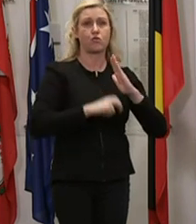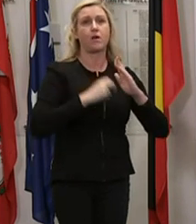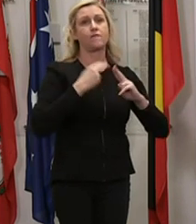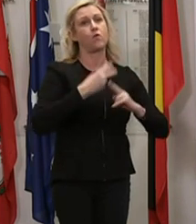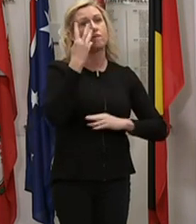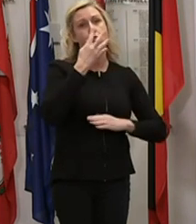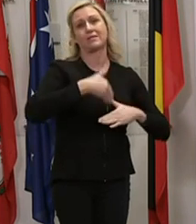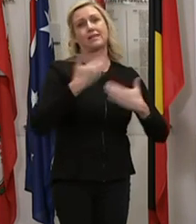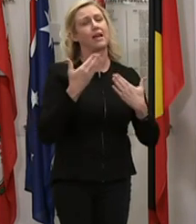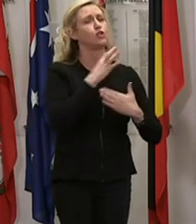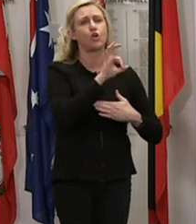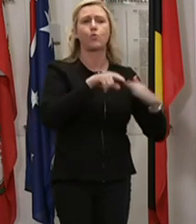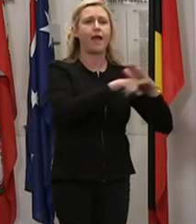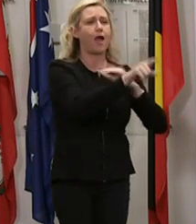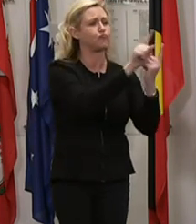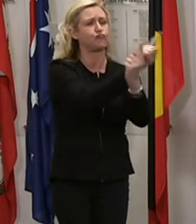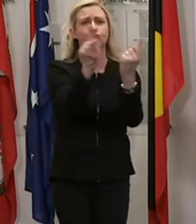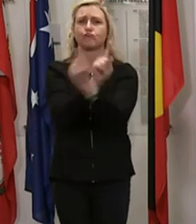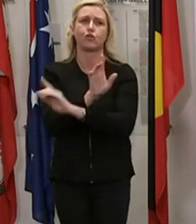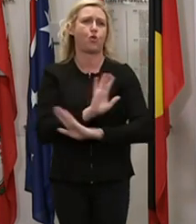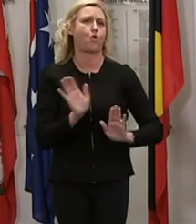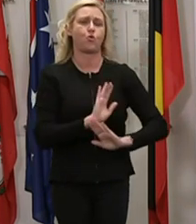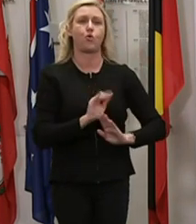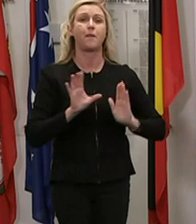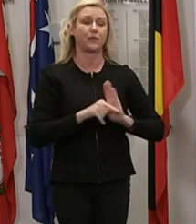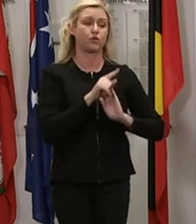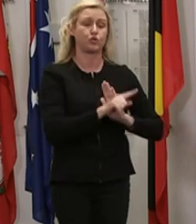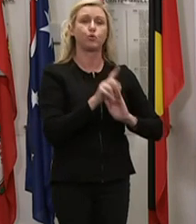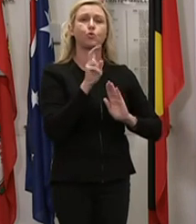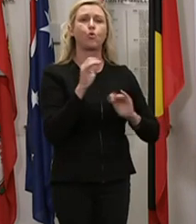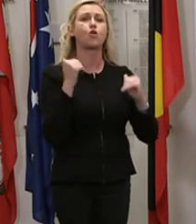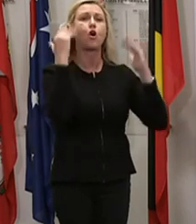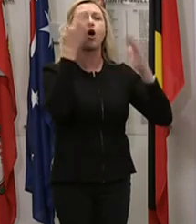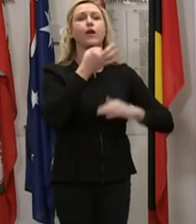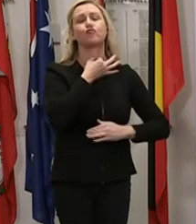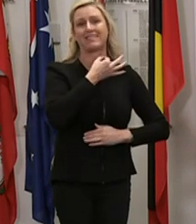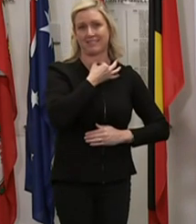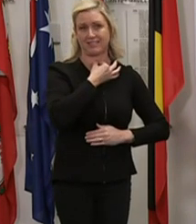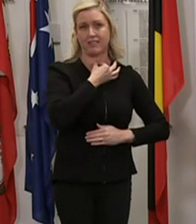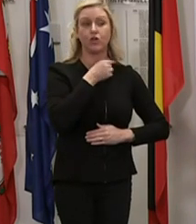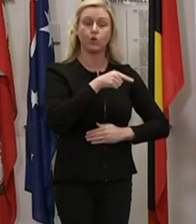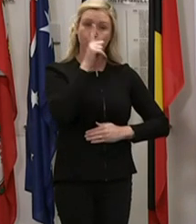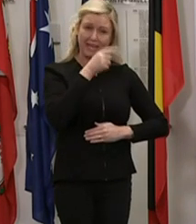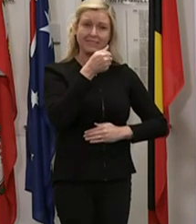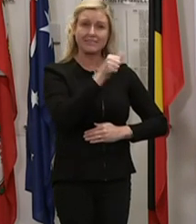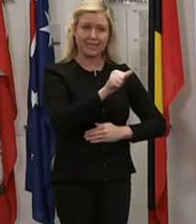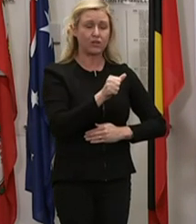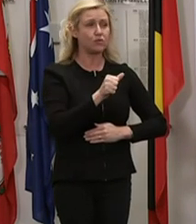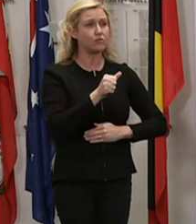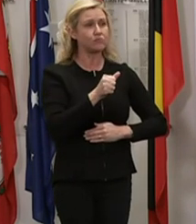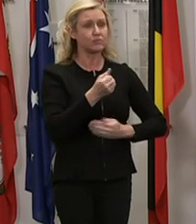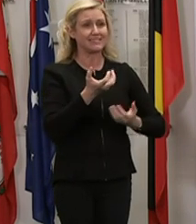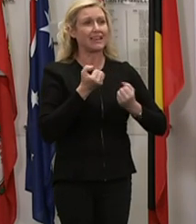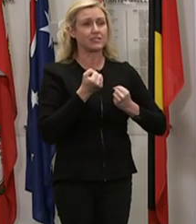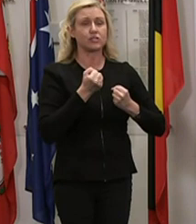sufficient enough contact for you to be in a high-risk category of coming down with COVID. And at this important time, we want